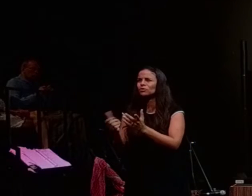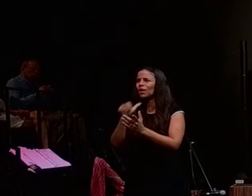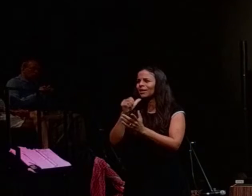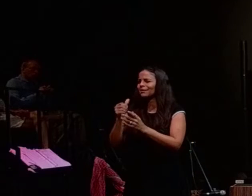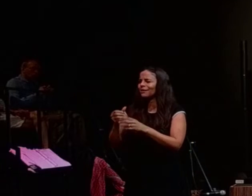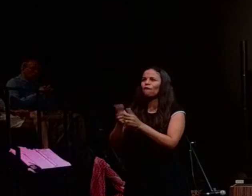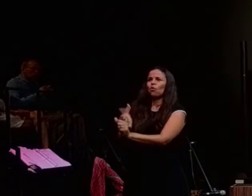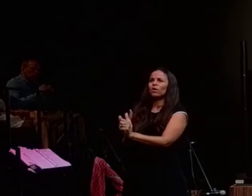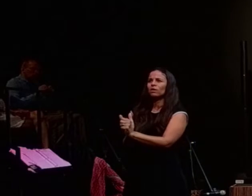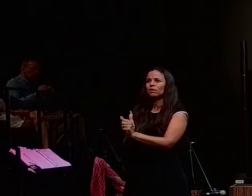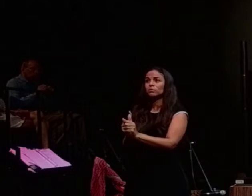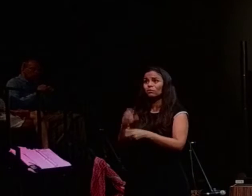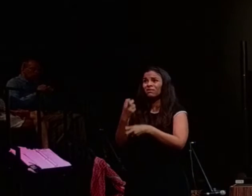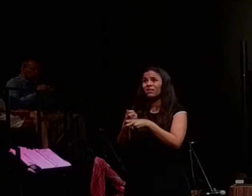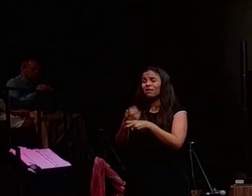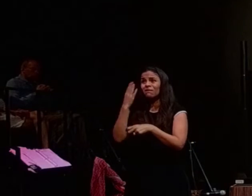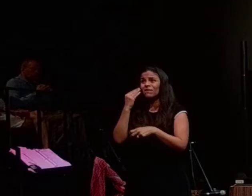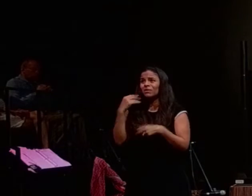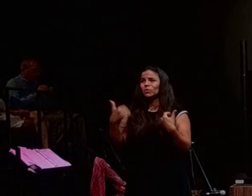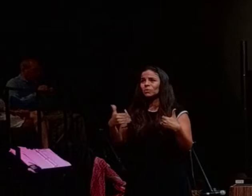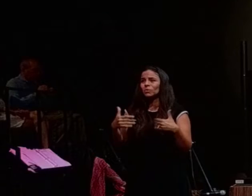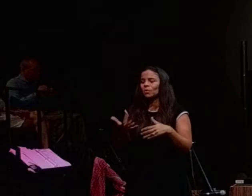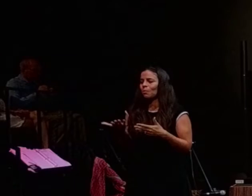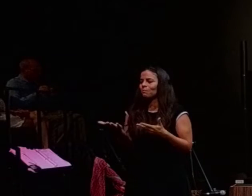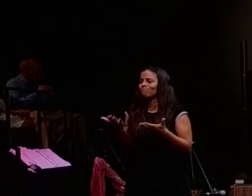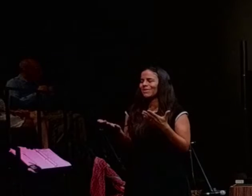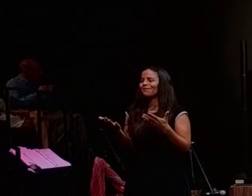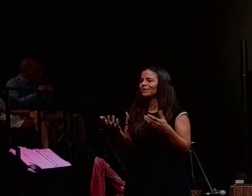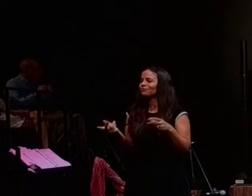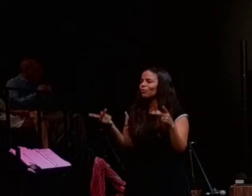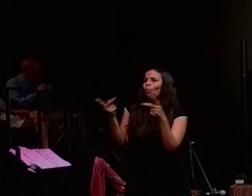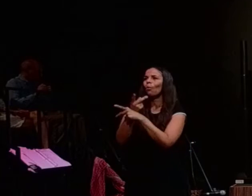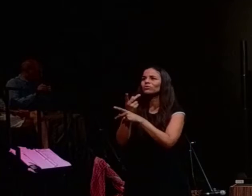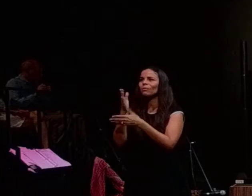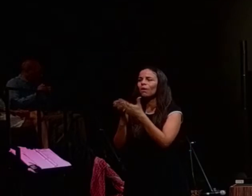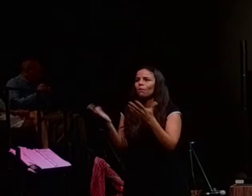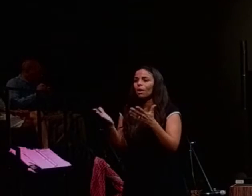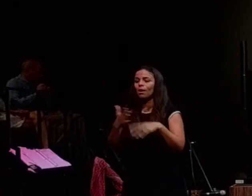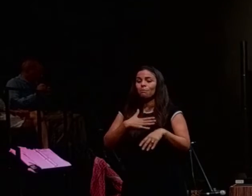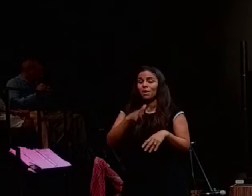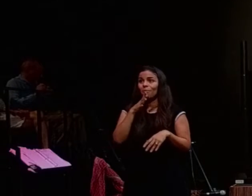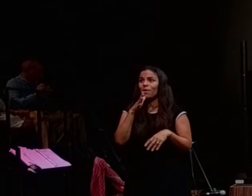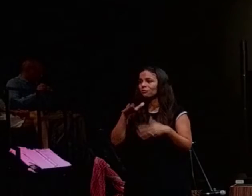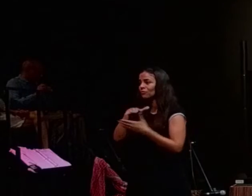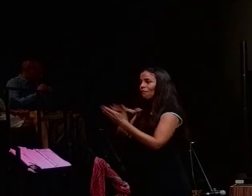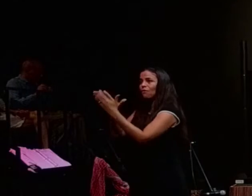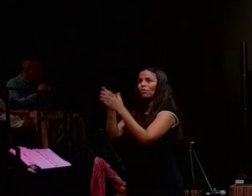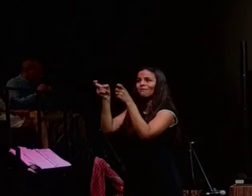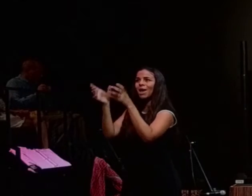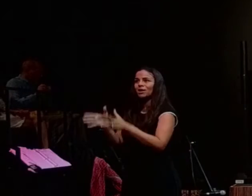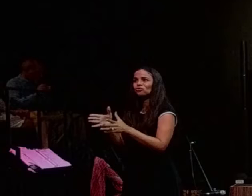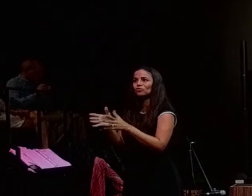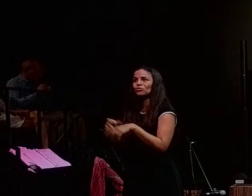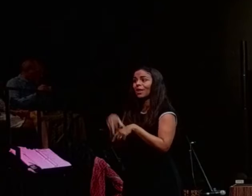And it was hard. You know, what made it even more difficult is that when my mom went to go confront the manager, come